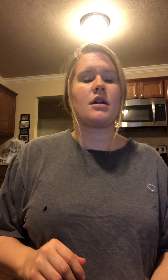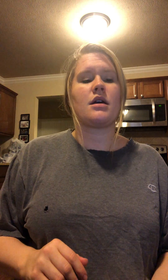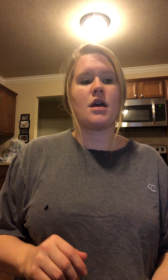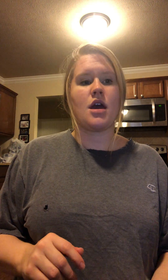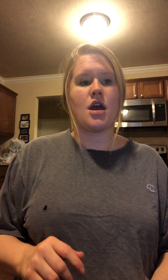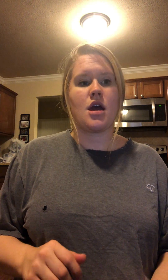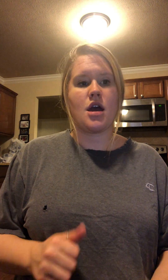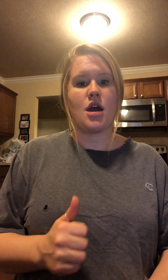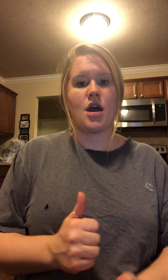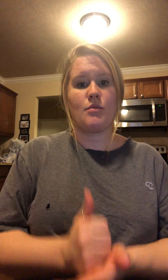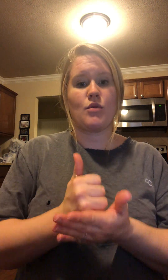level.